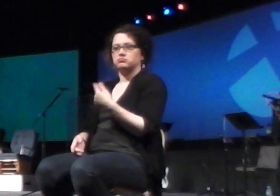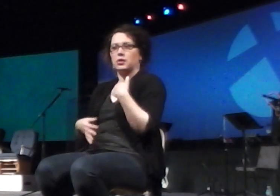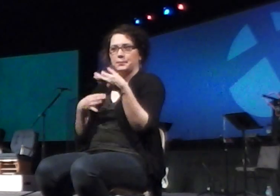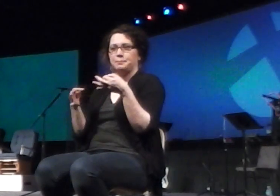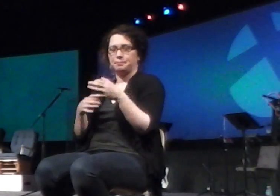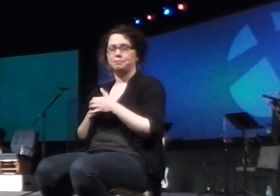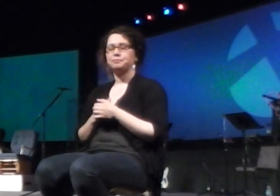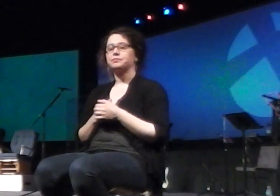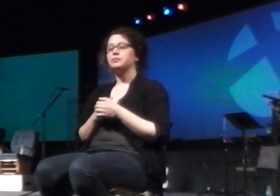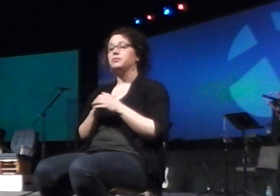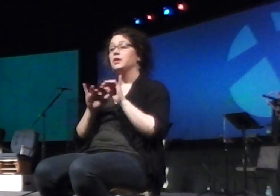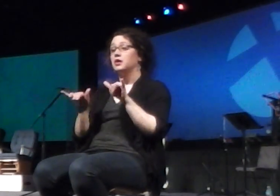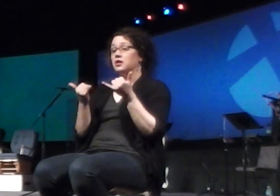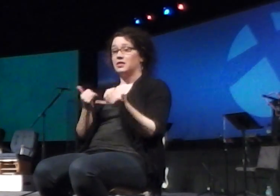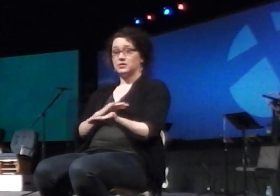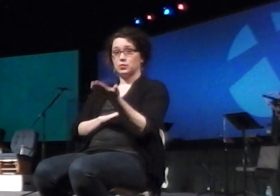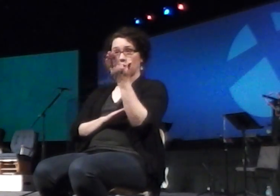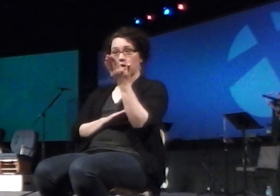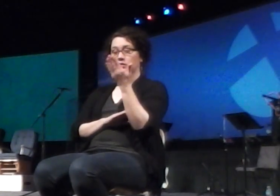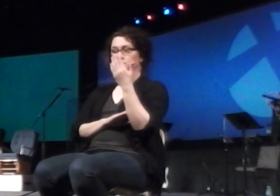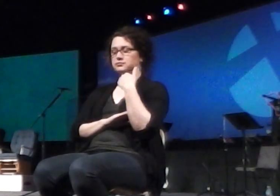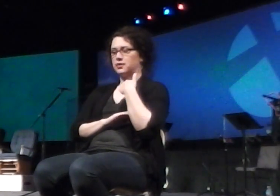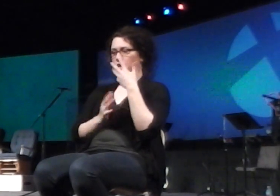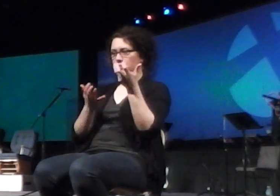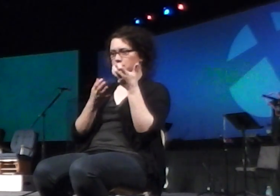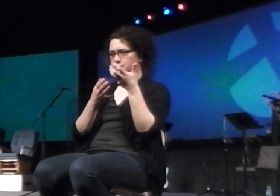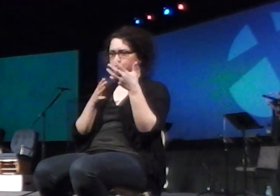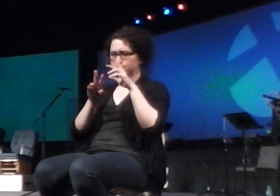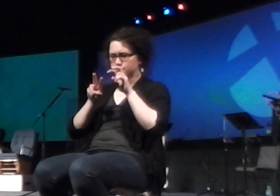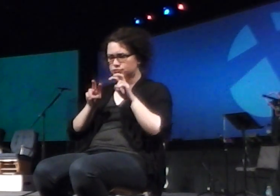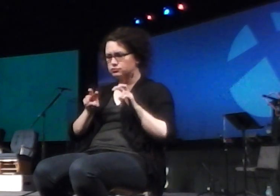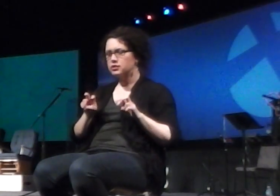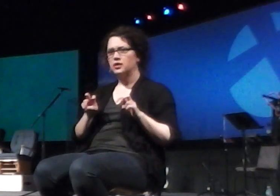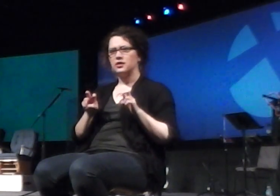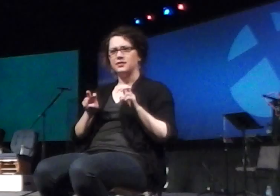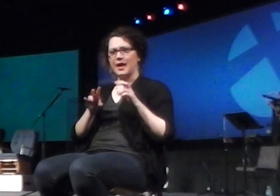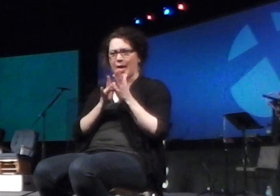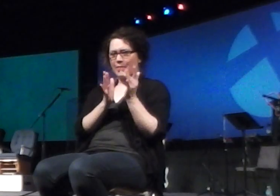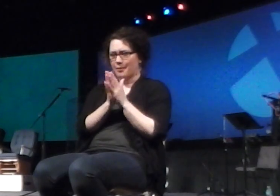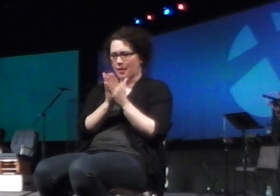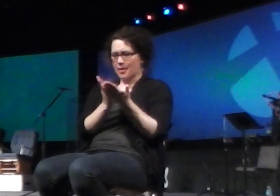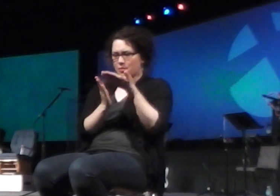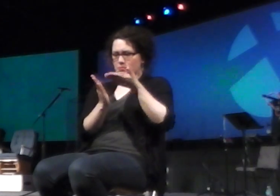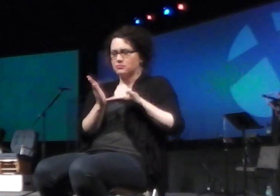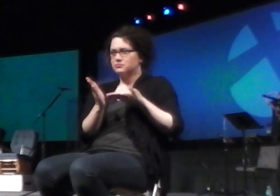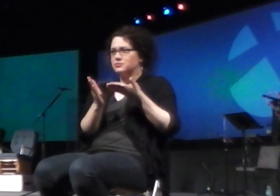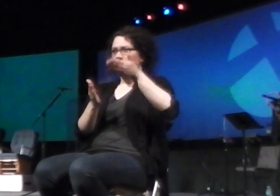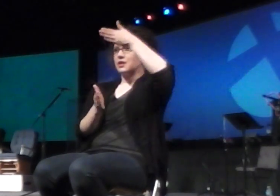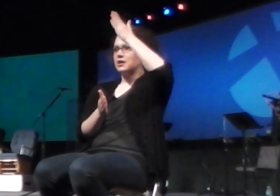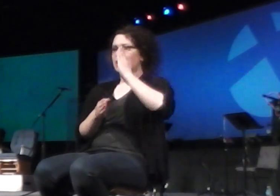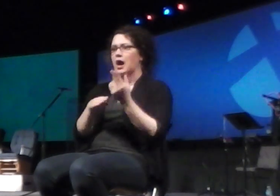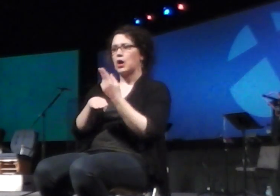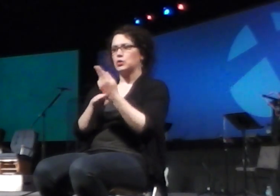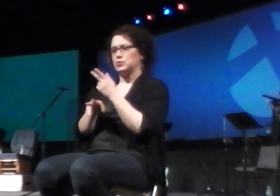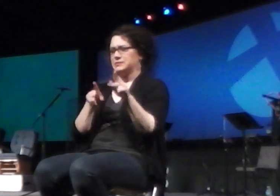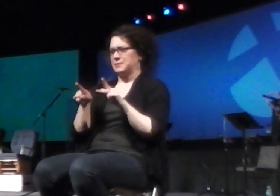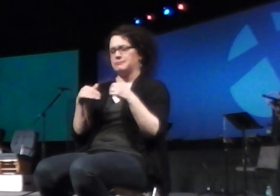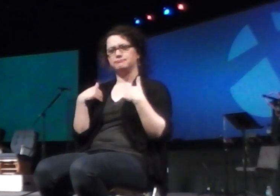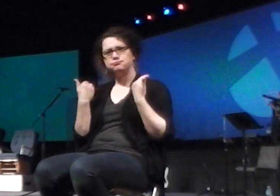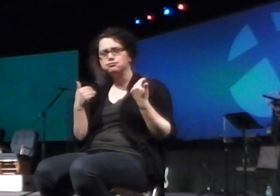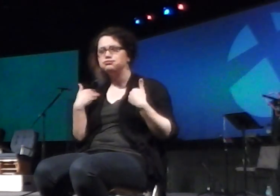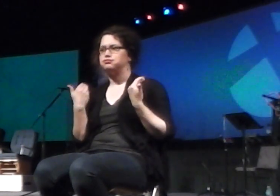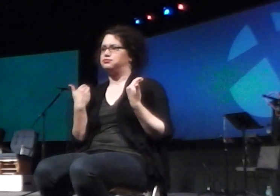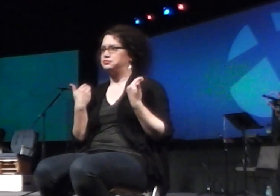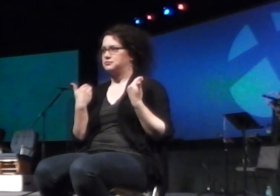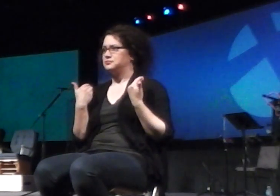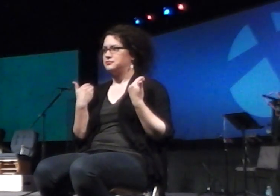this idea throughout the Bible, you see over and over again that God uses very, very young people. You can find story